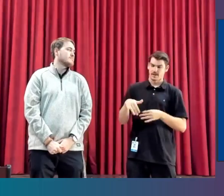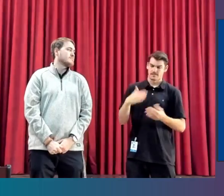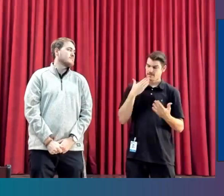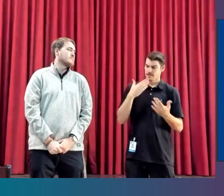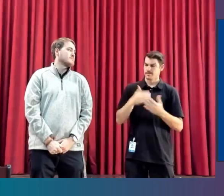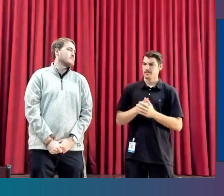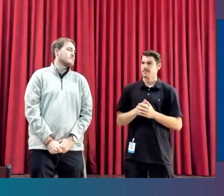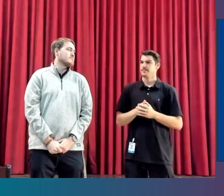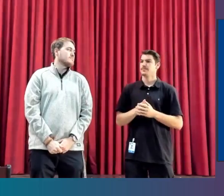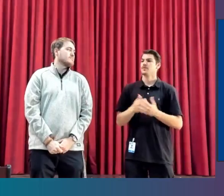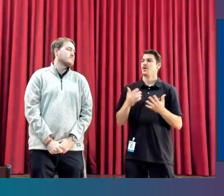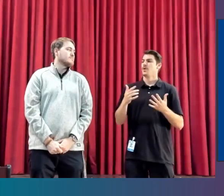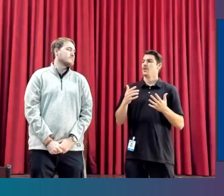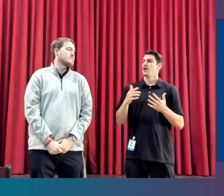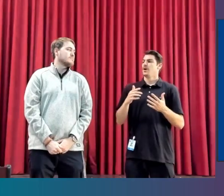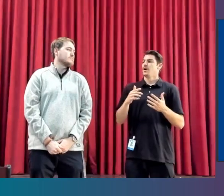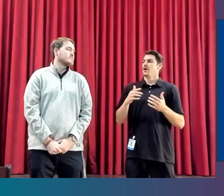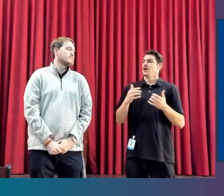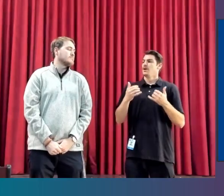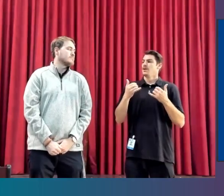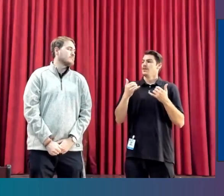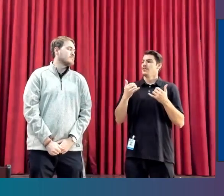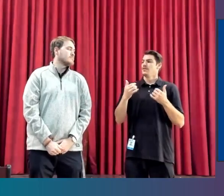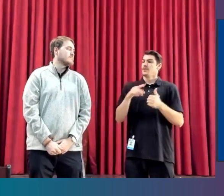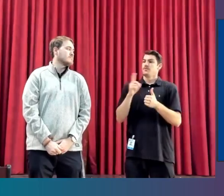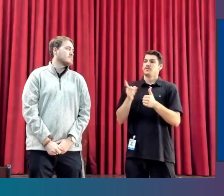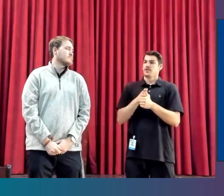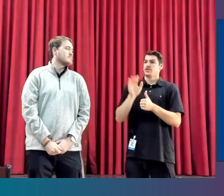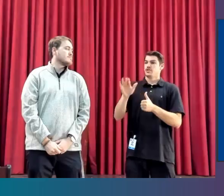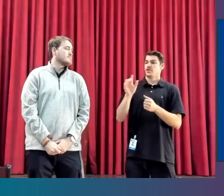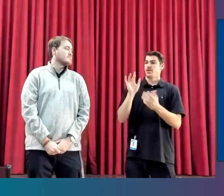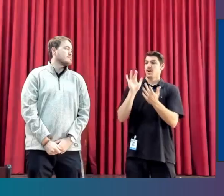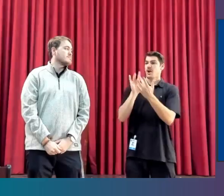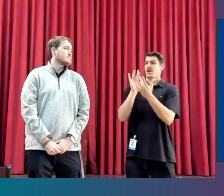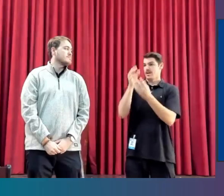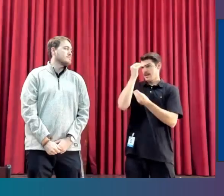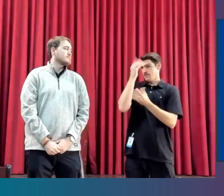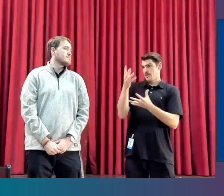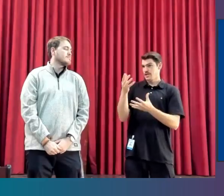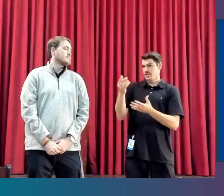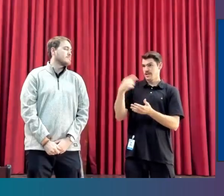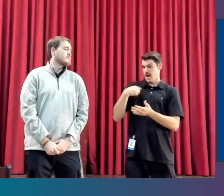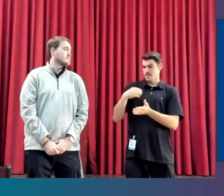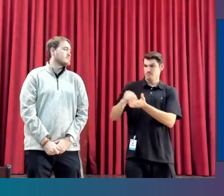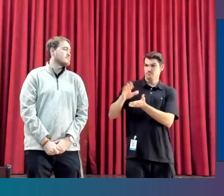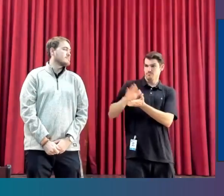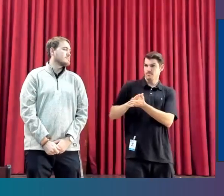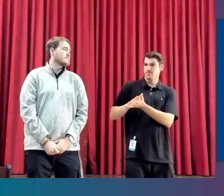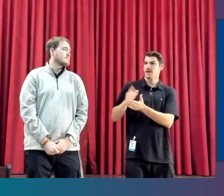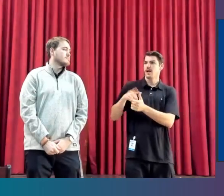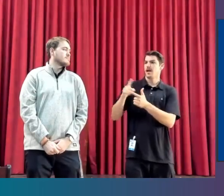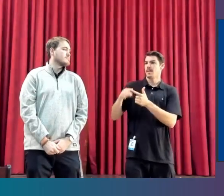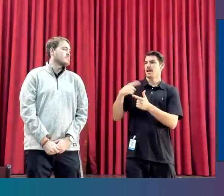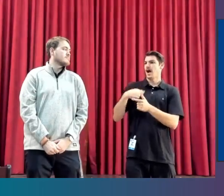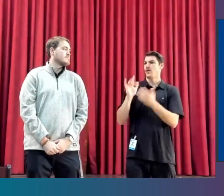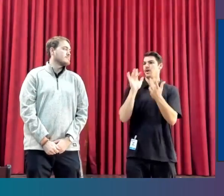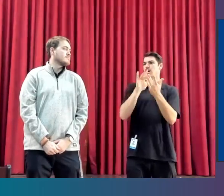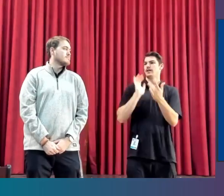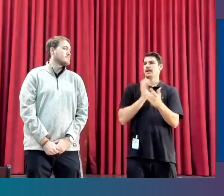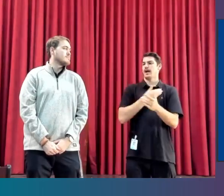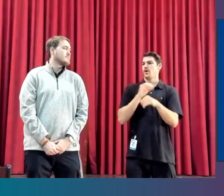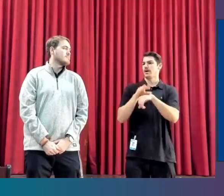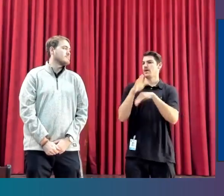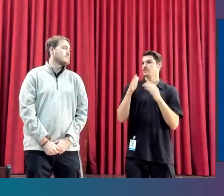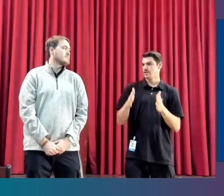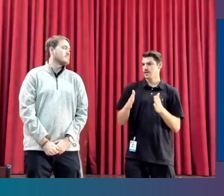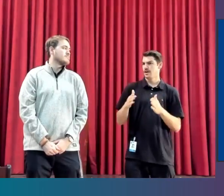So let me get your contact information before we go today, and what I'll do is I'll contact our counselors